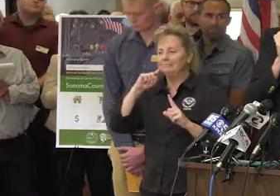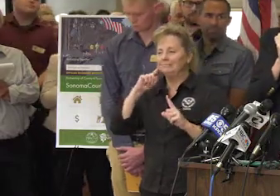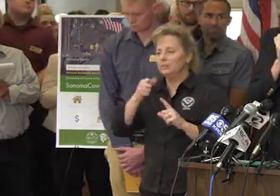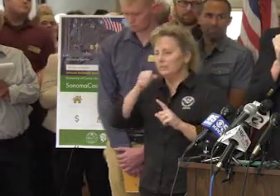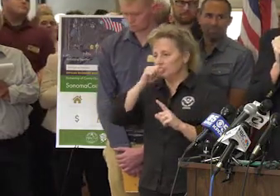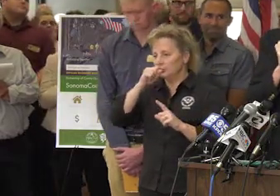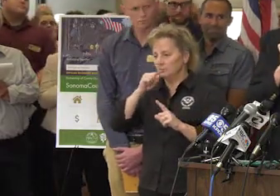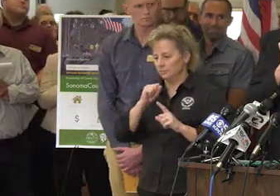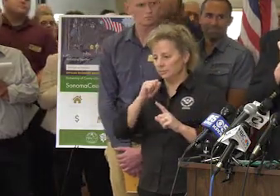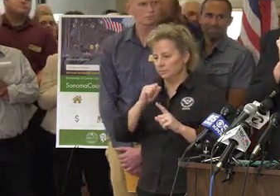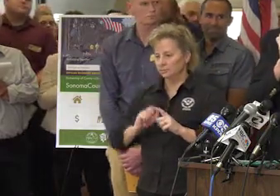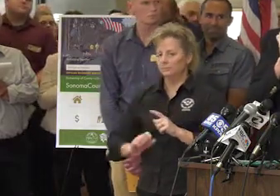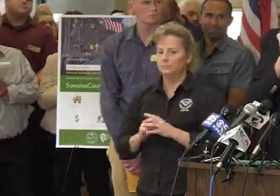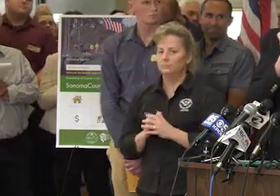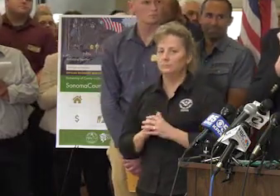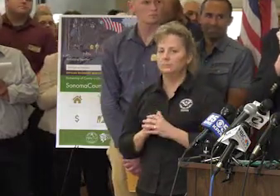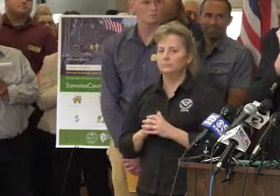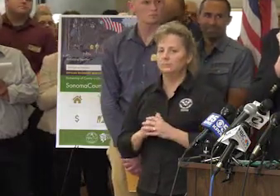closer, drop it down.